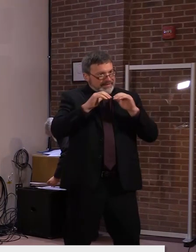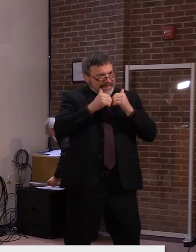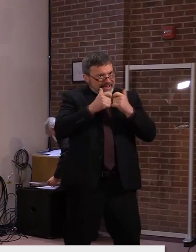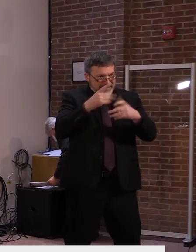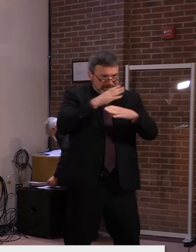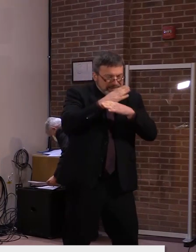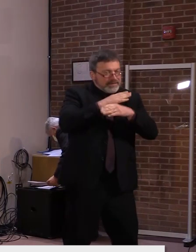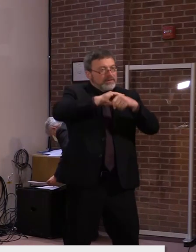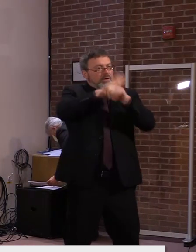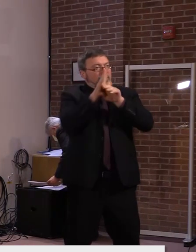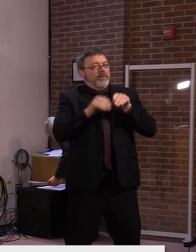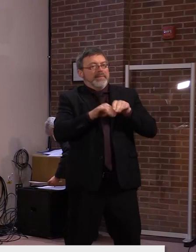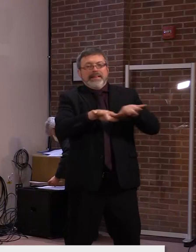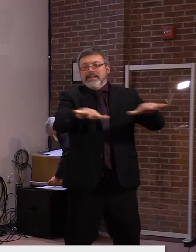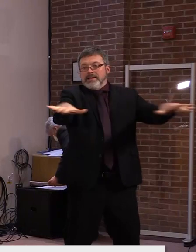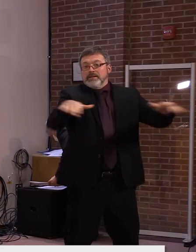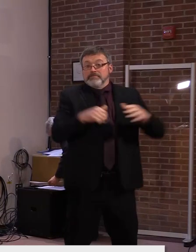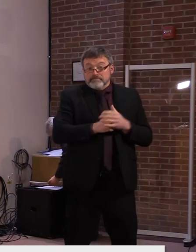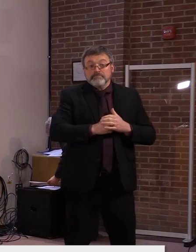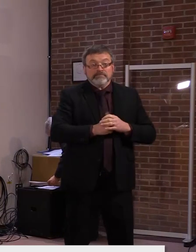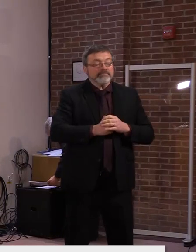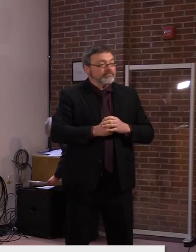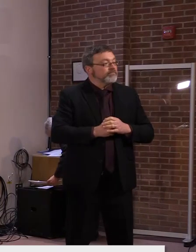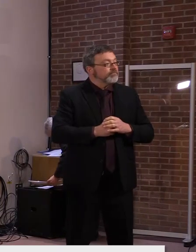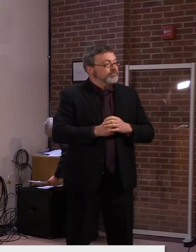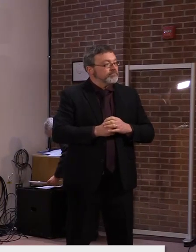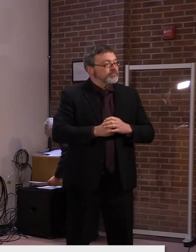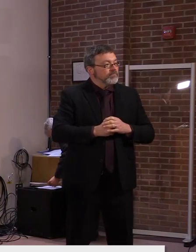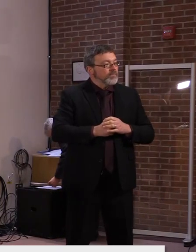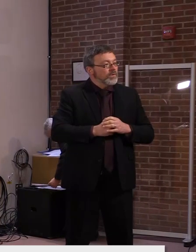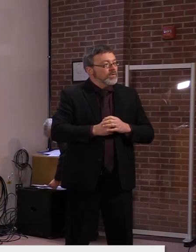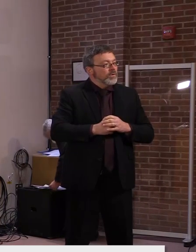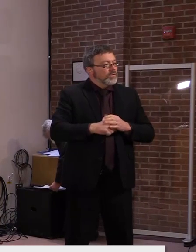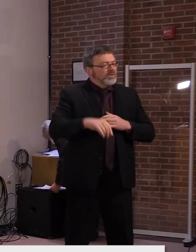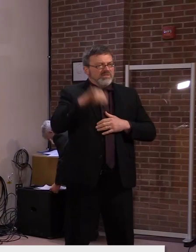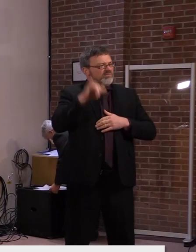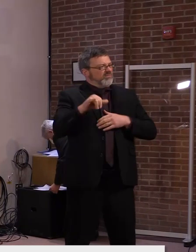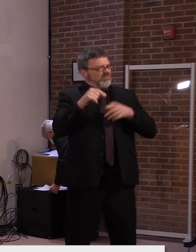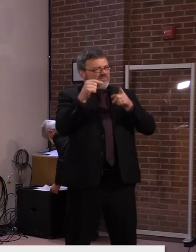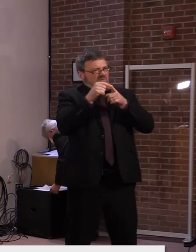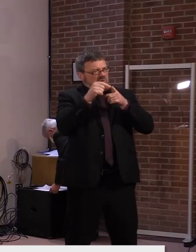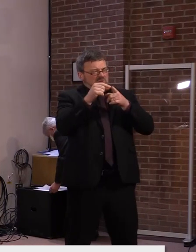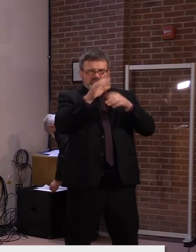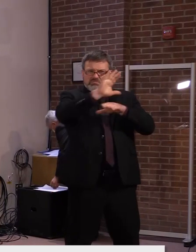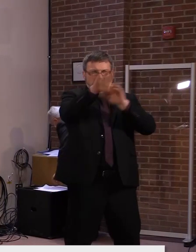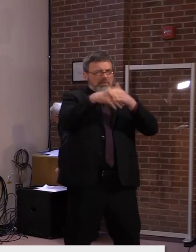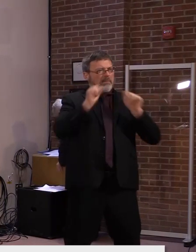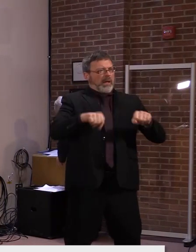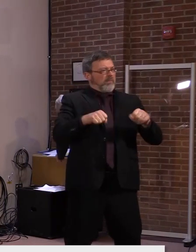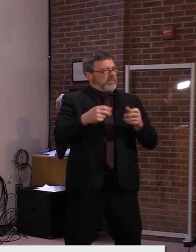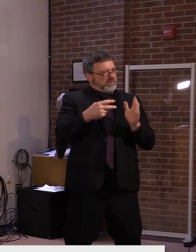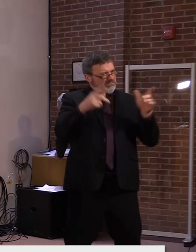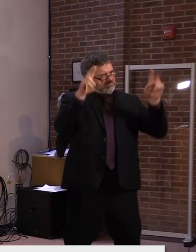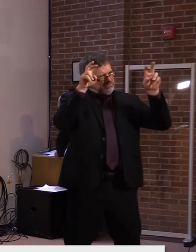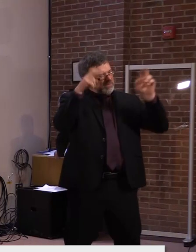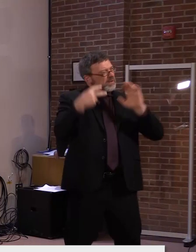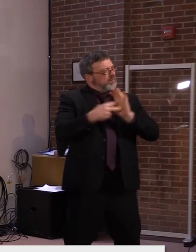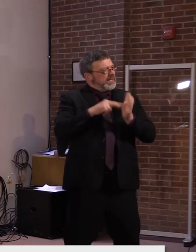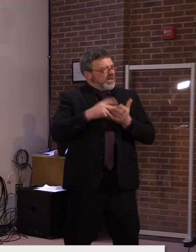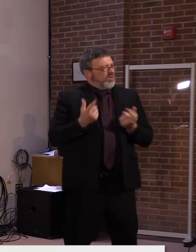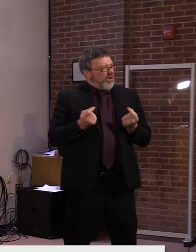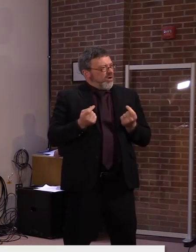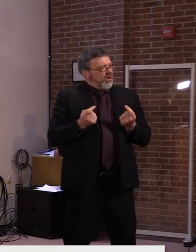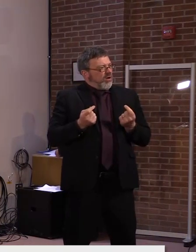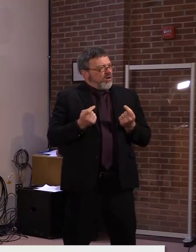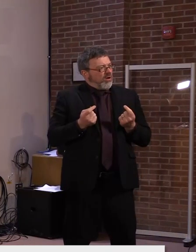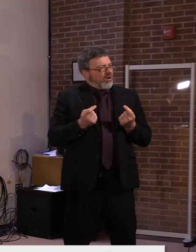As a reminder, all measures means doing some of the things we did a year ago, like banning